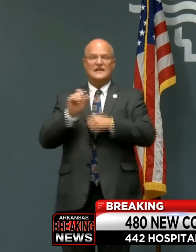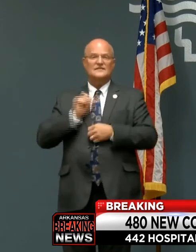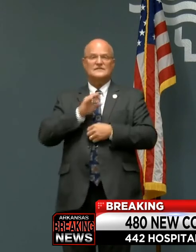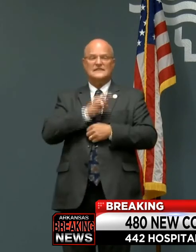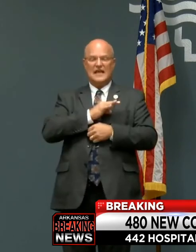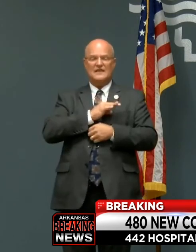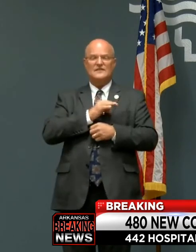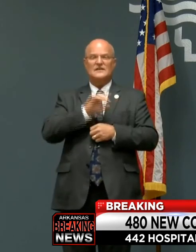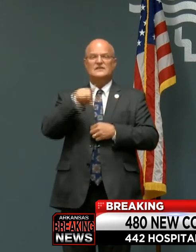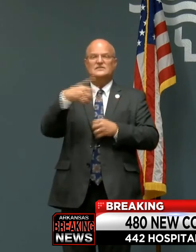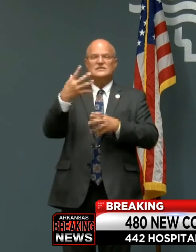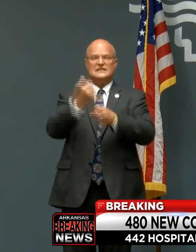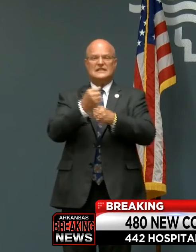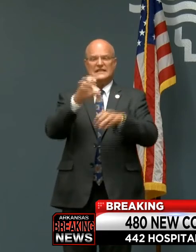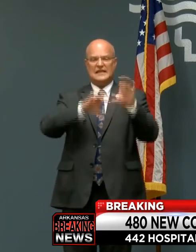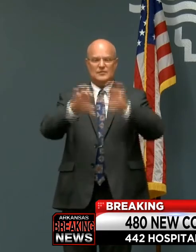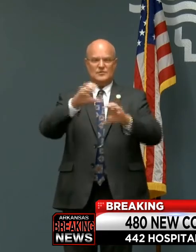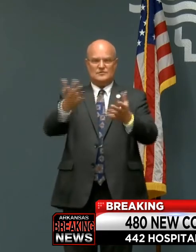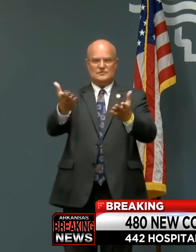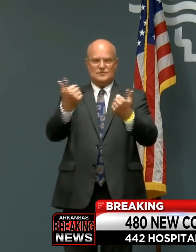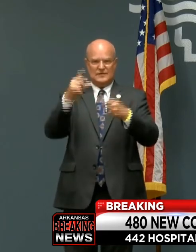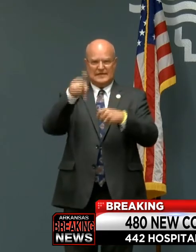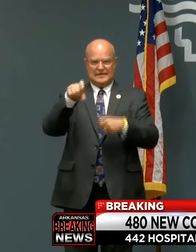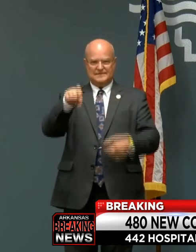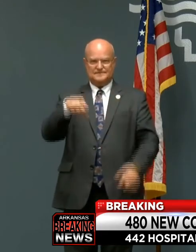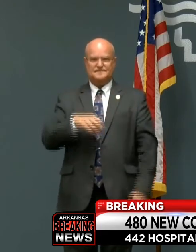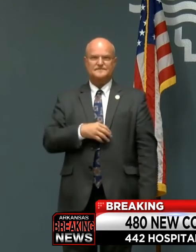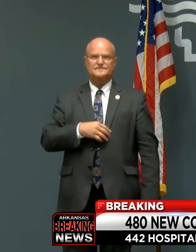It's a matter of supply.